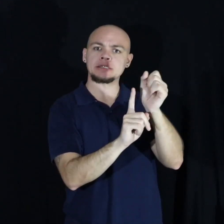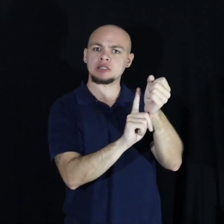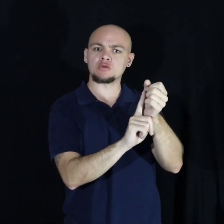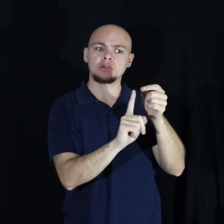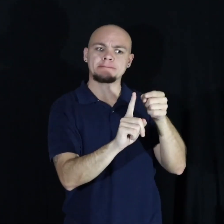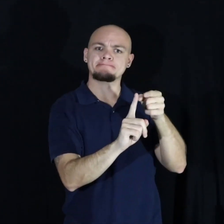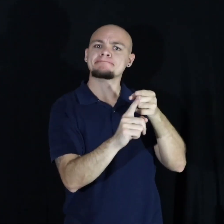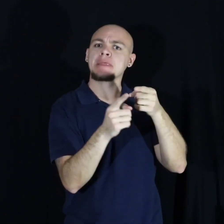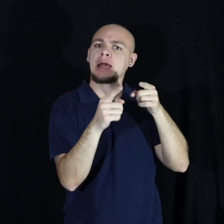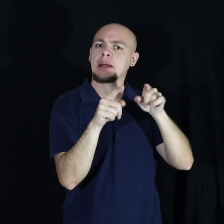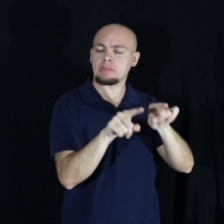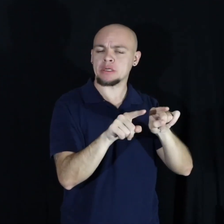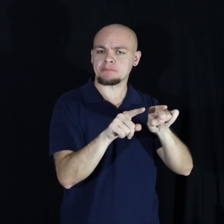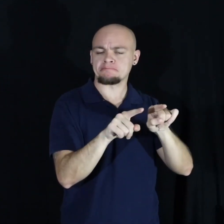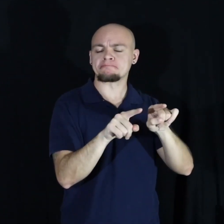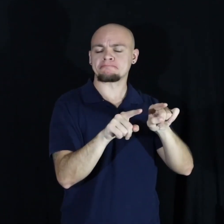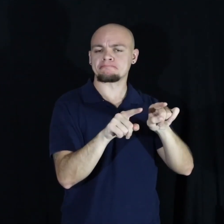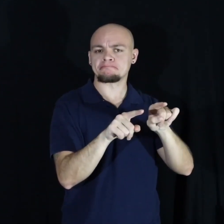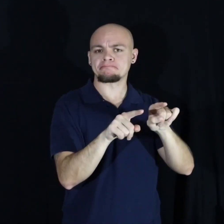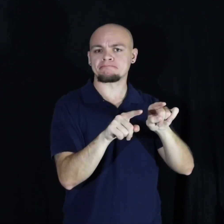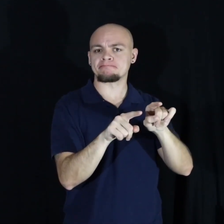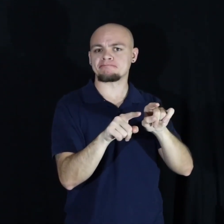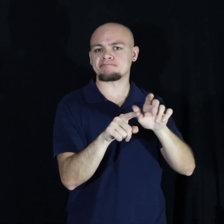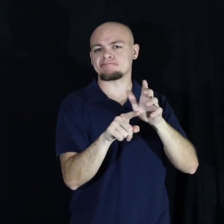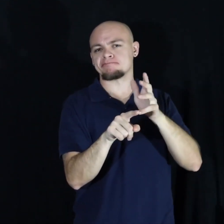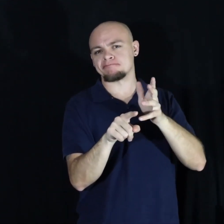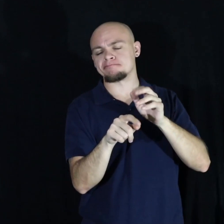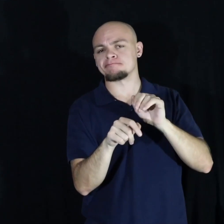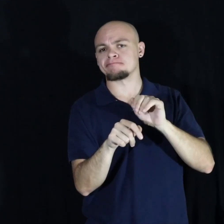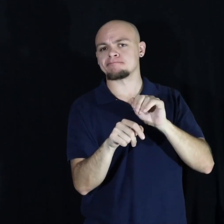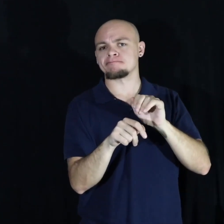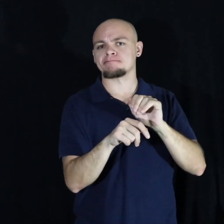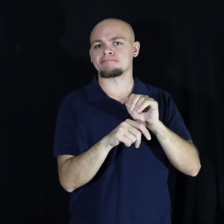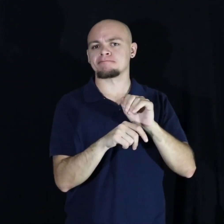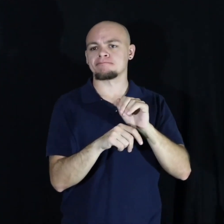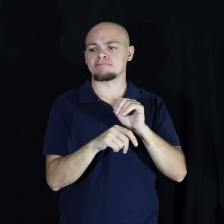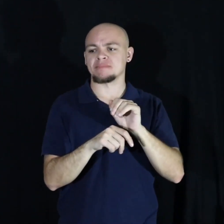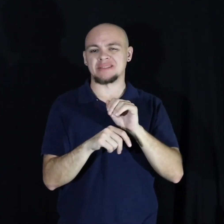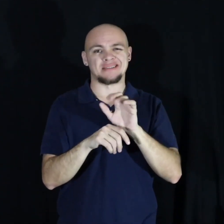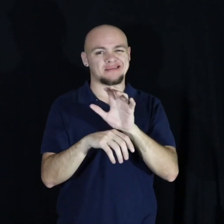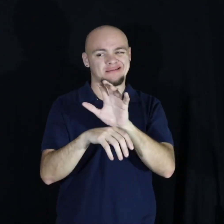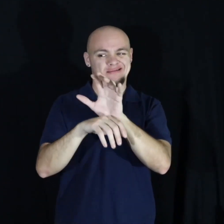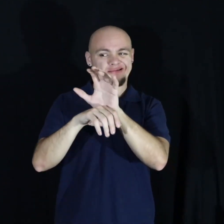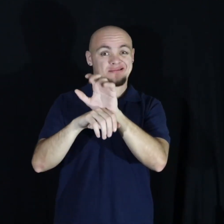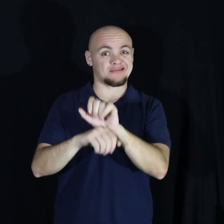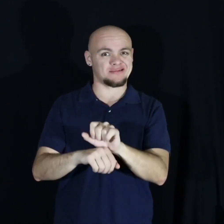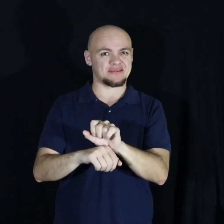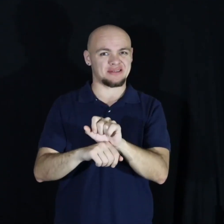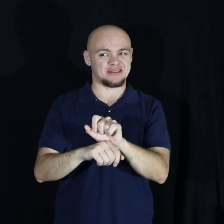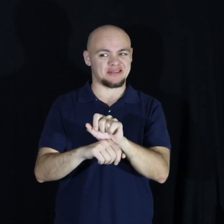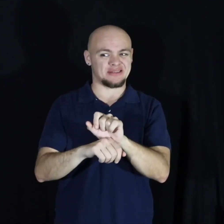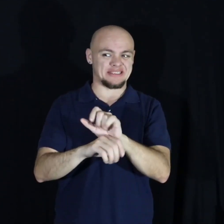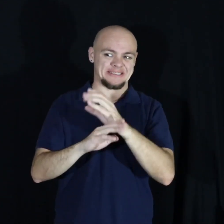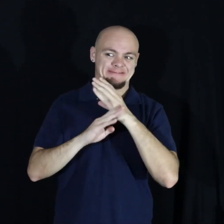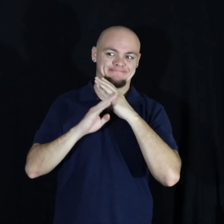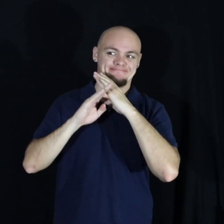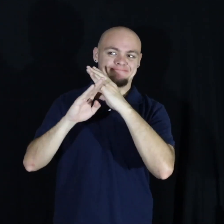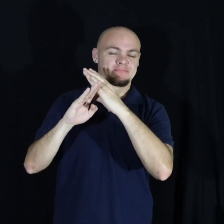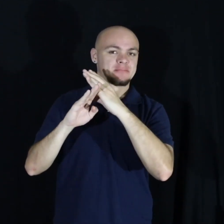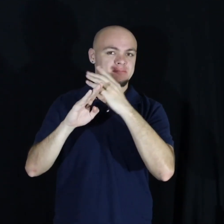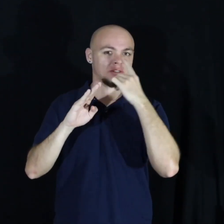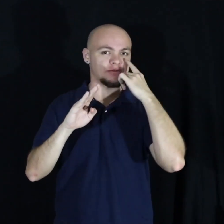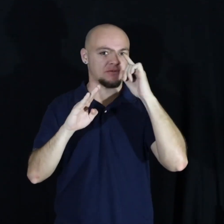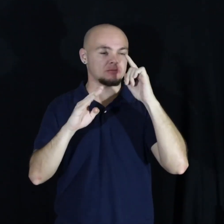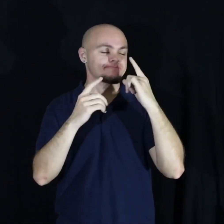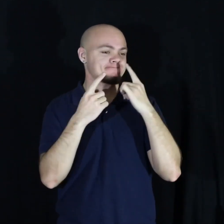occur that require us to resist convention in order to achieve the success and to